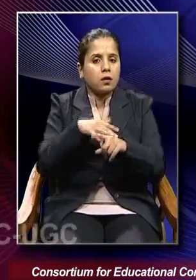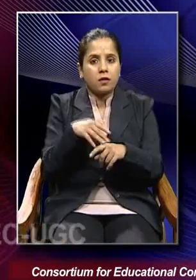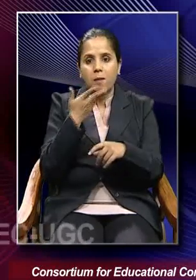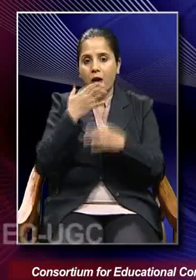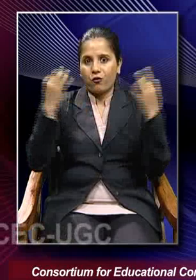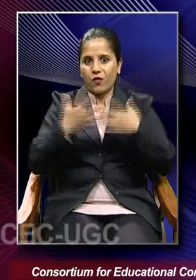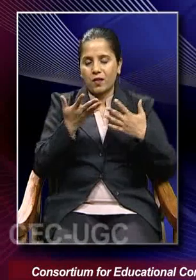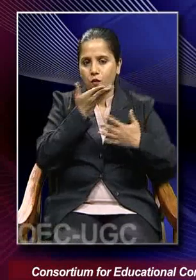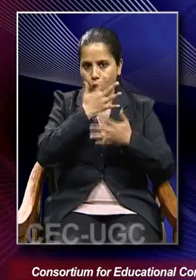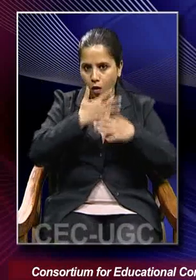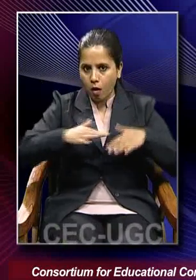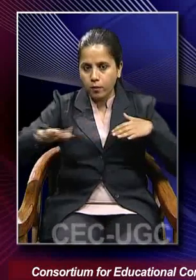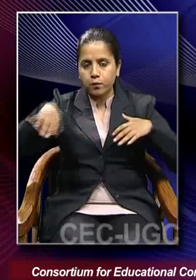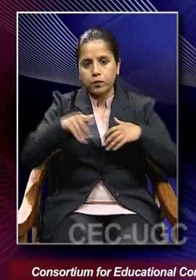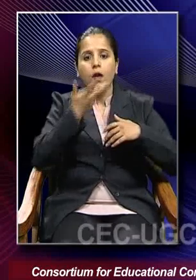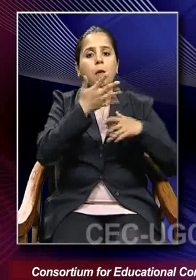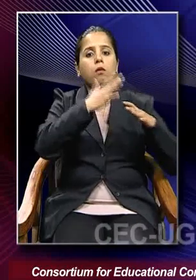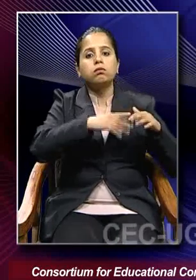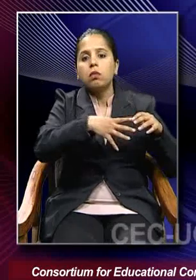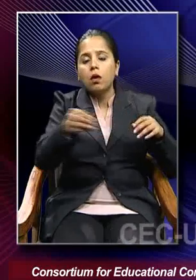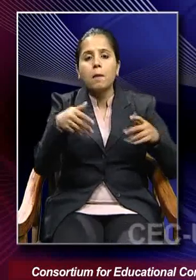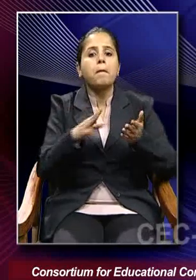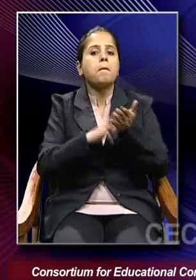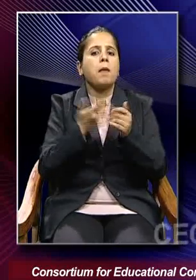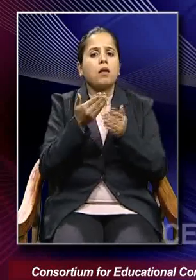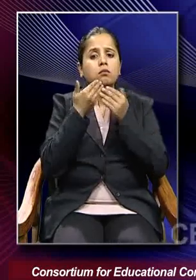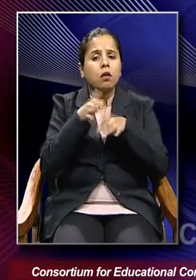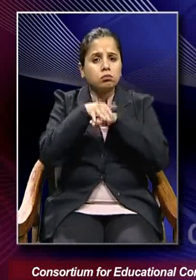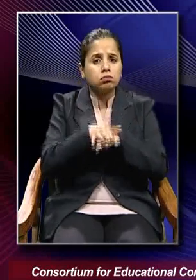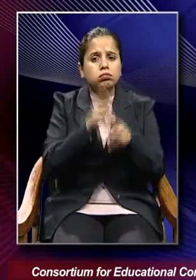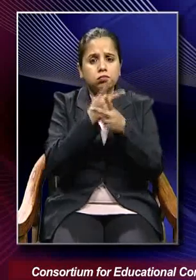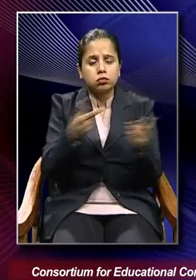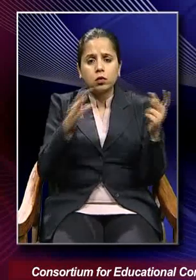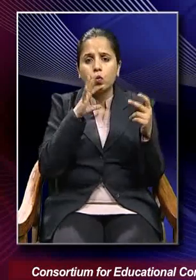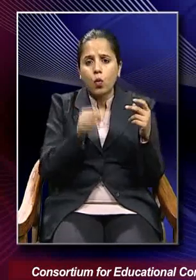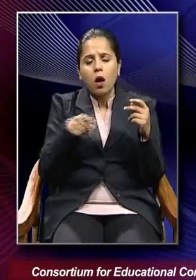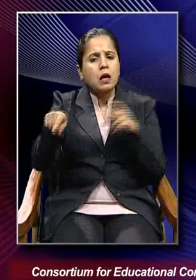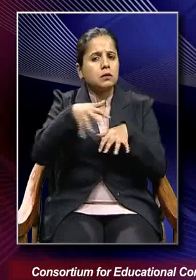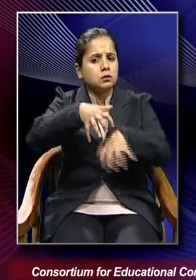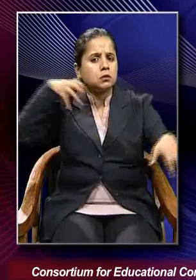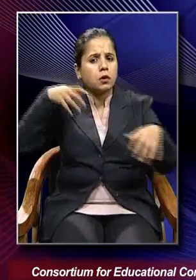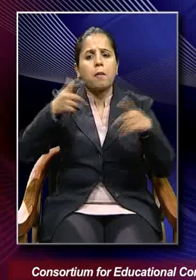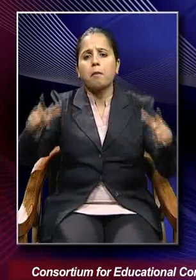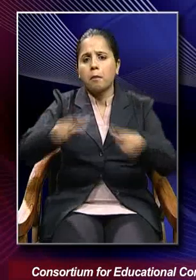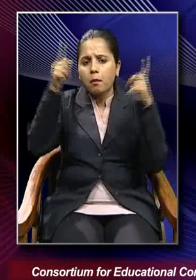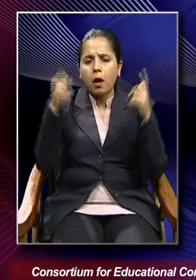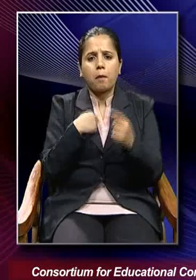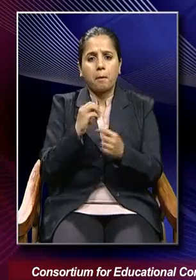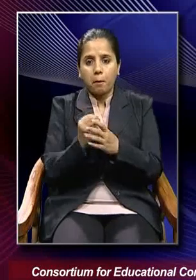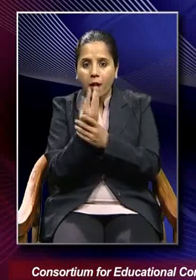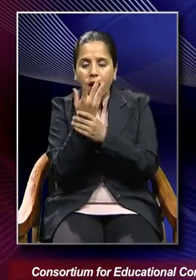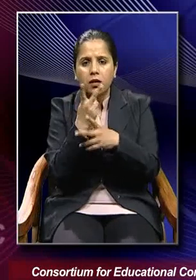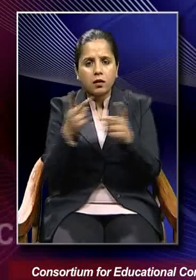freshwater, coastal, marine ecosystems, communities of plants and animals. For another criteria, reading